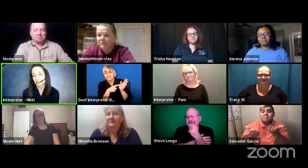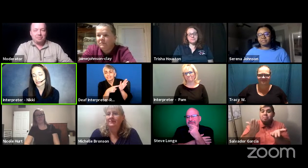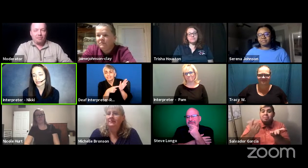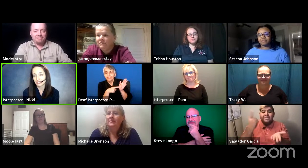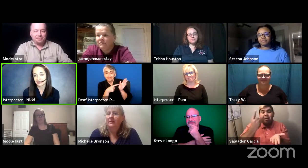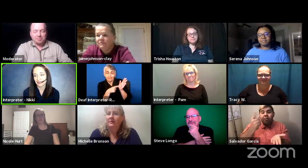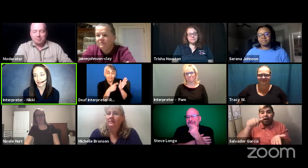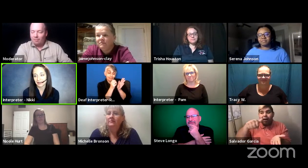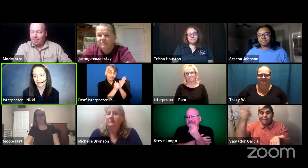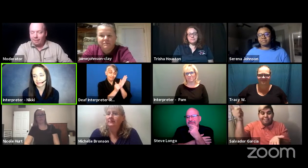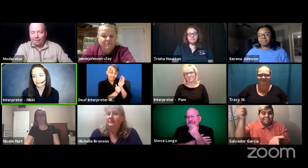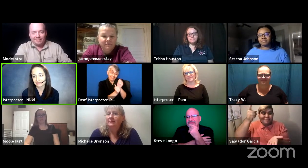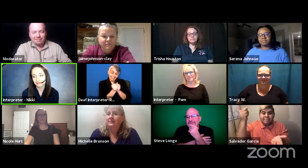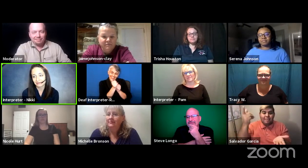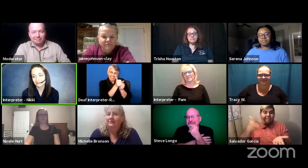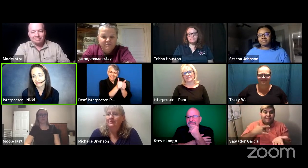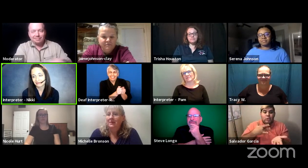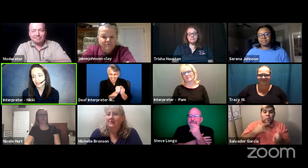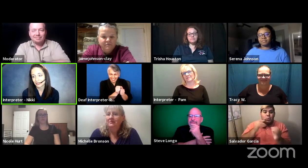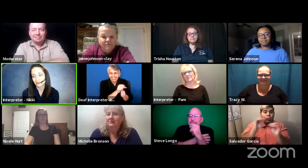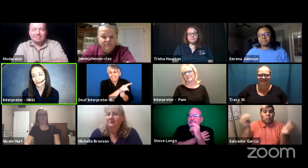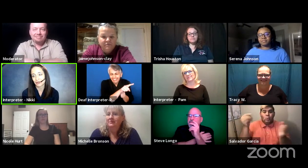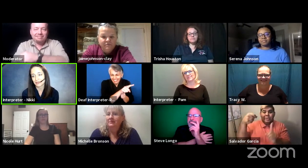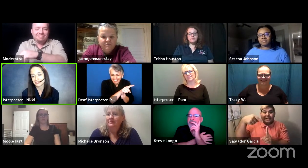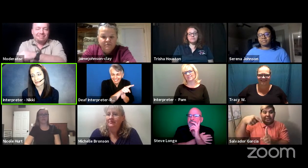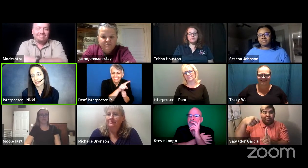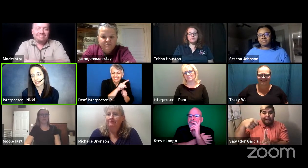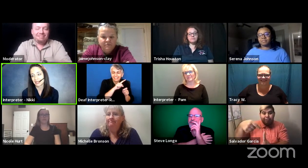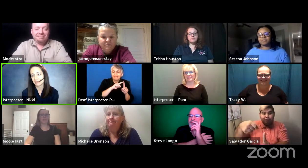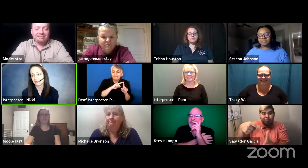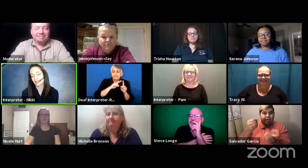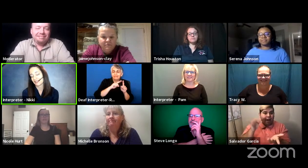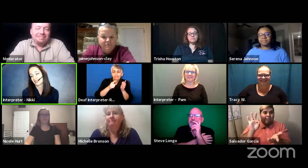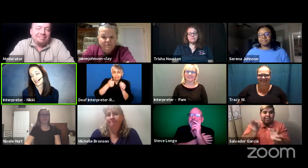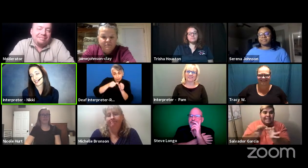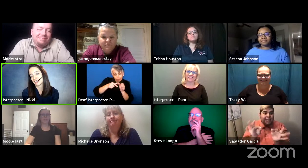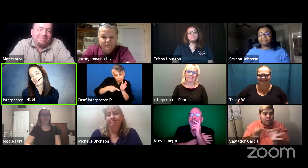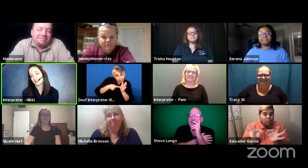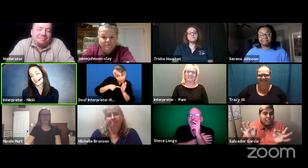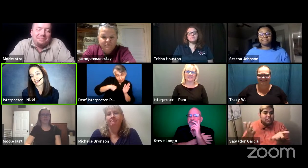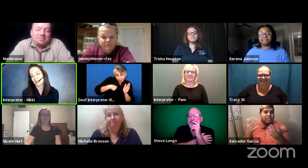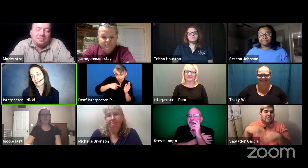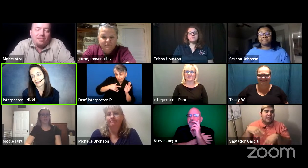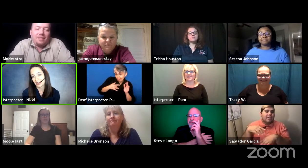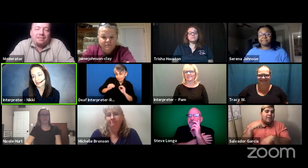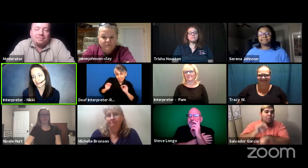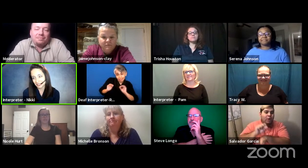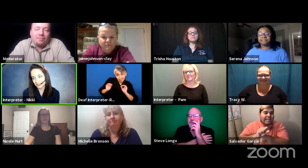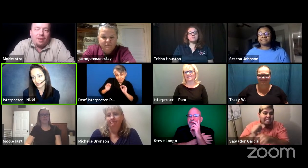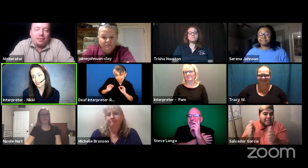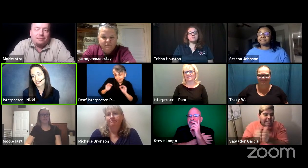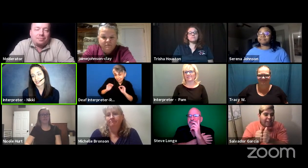you need. You never know when somebody might be feeling like they're out of touch.